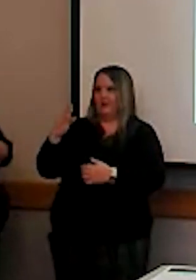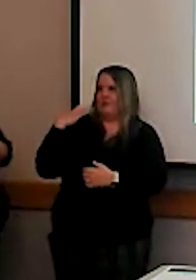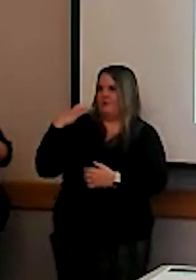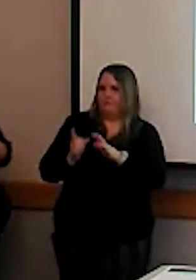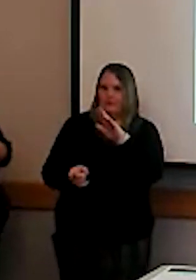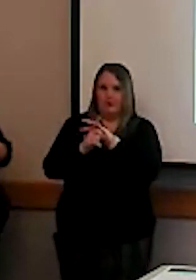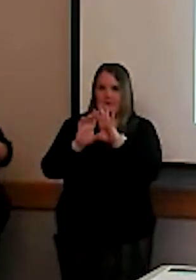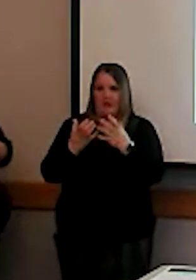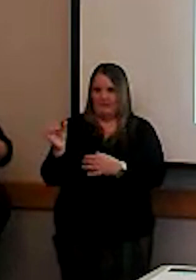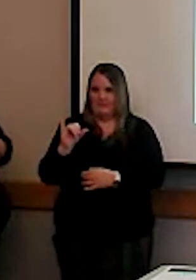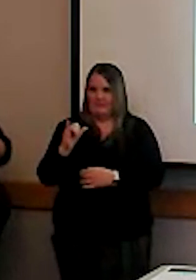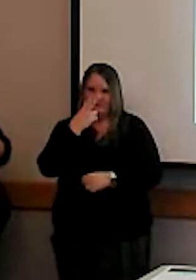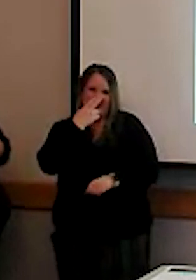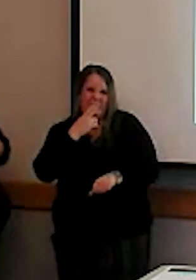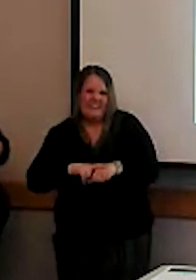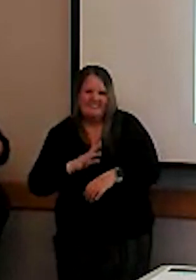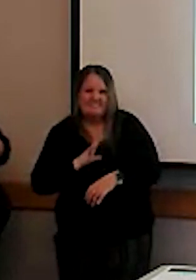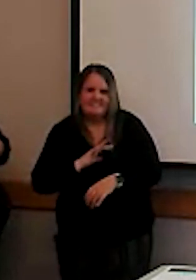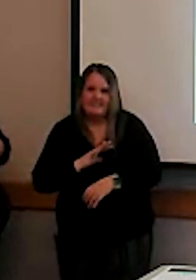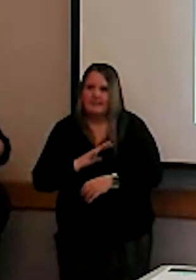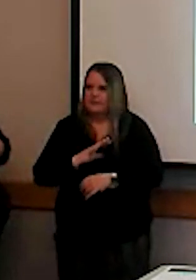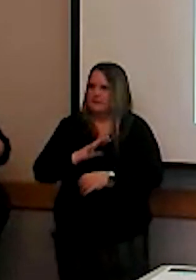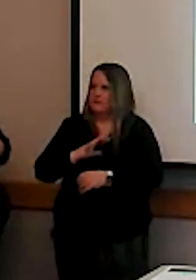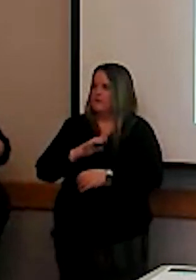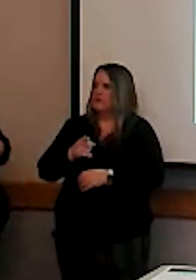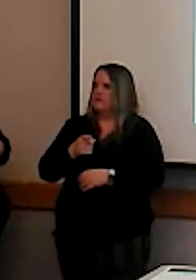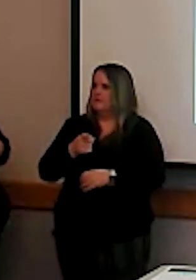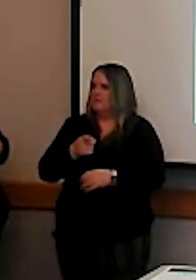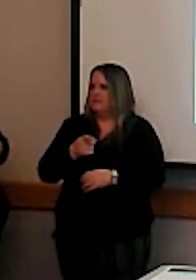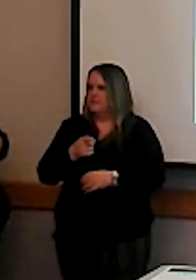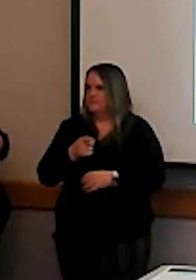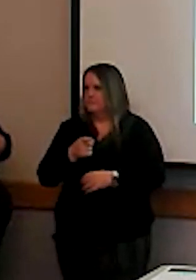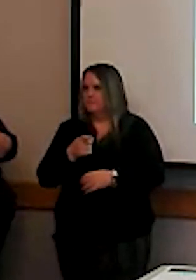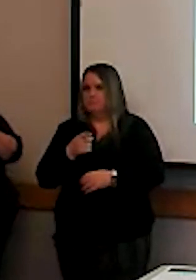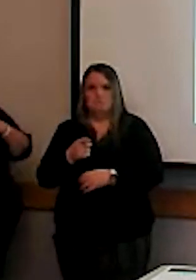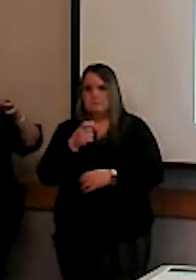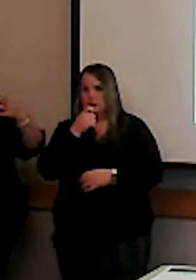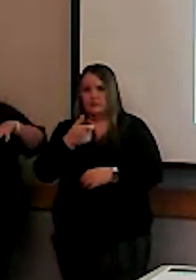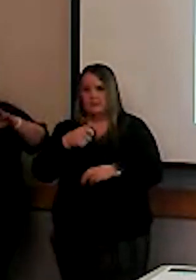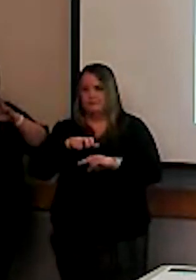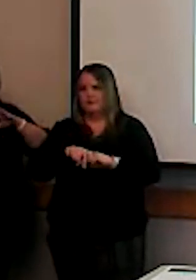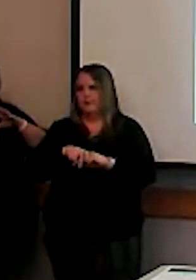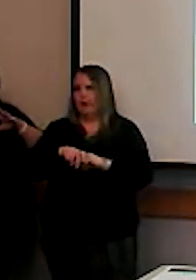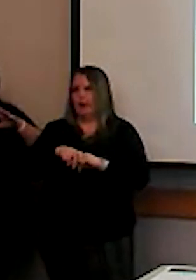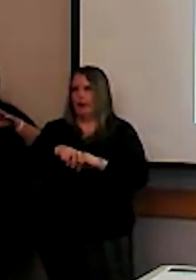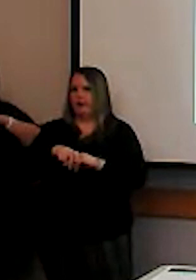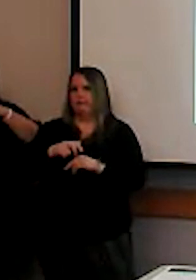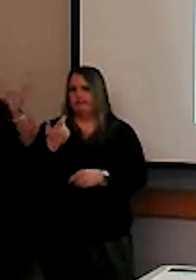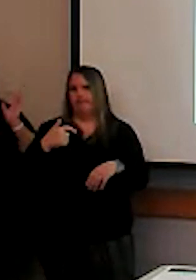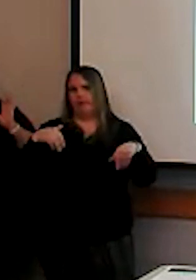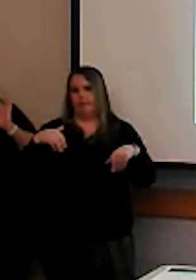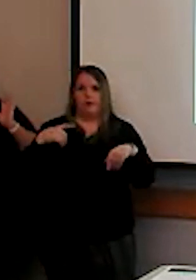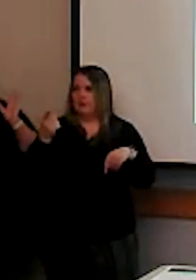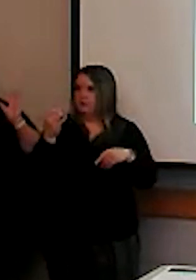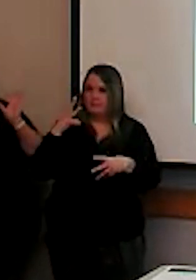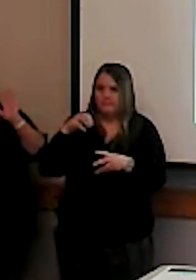to class most of the time too. And she didn't, she didn't sit back. She was like right in there with everybody. Like